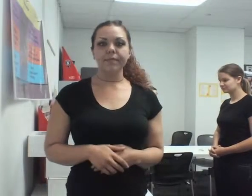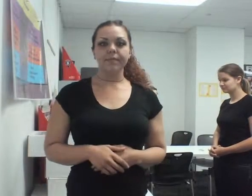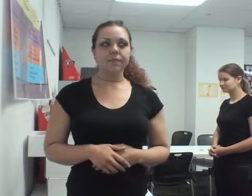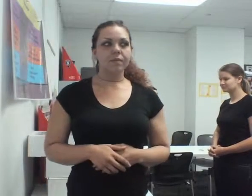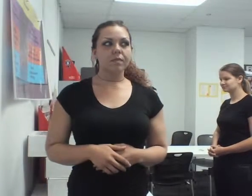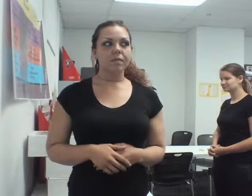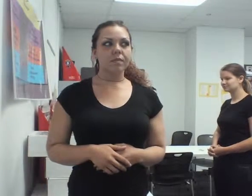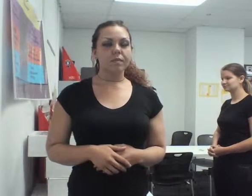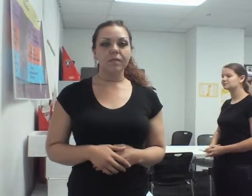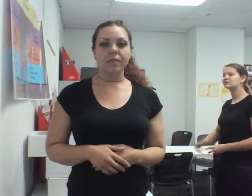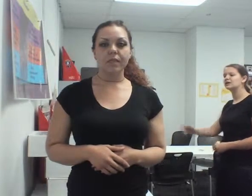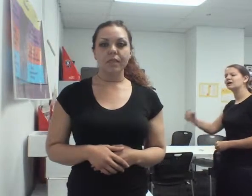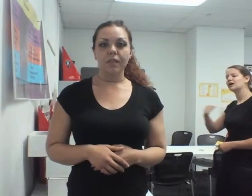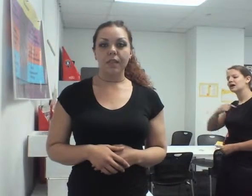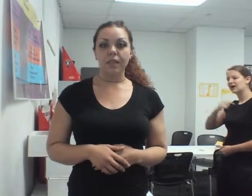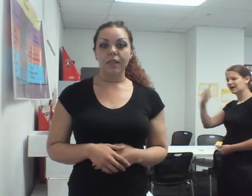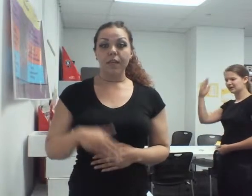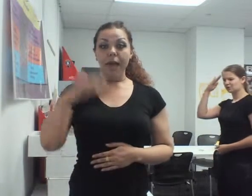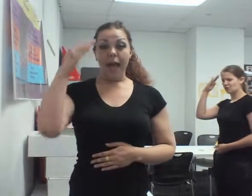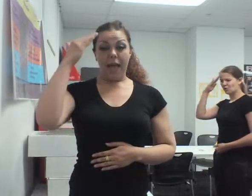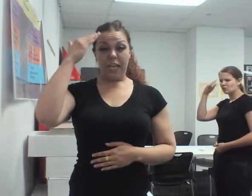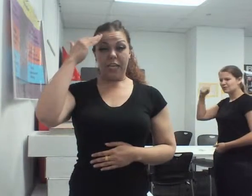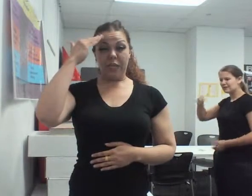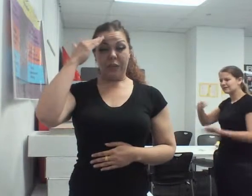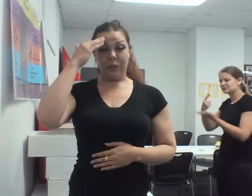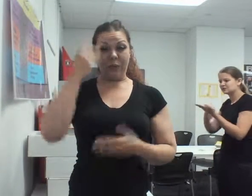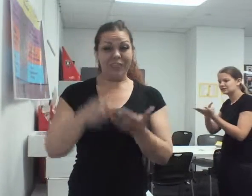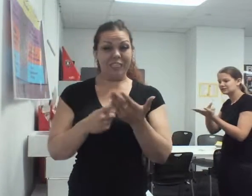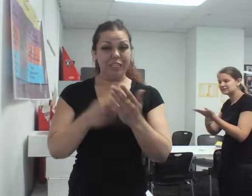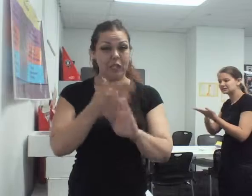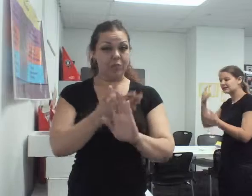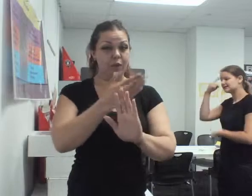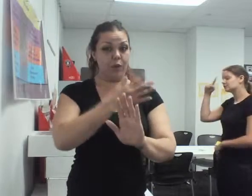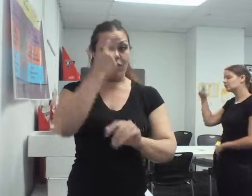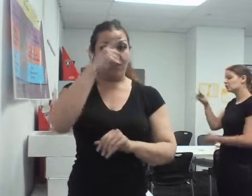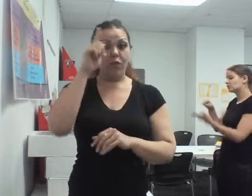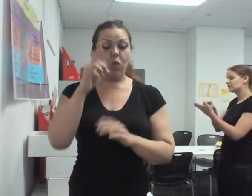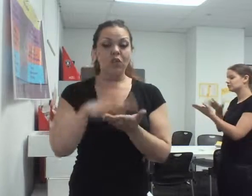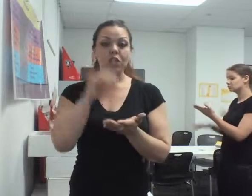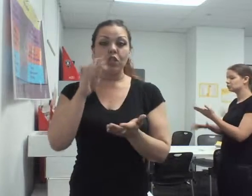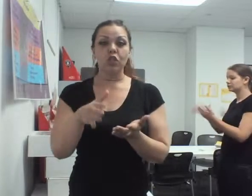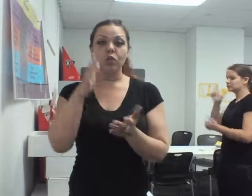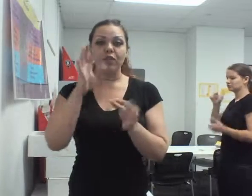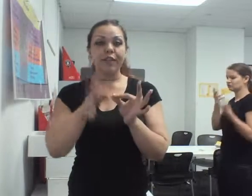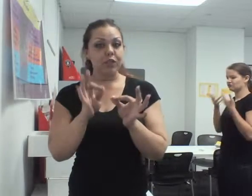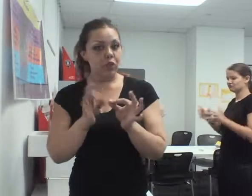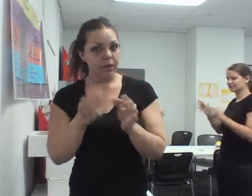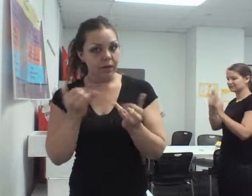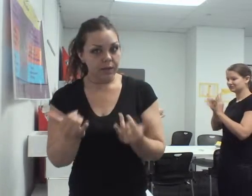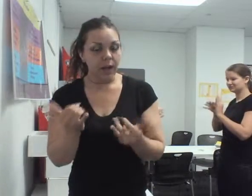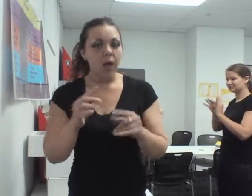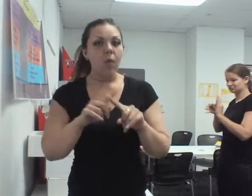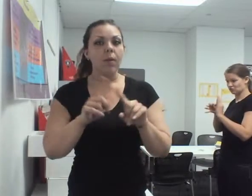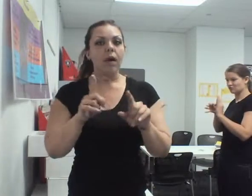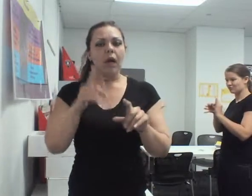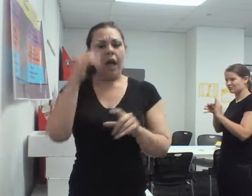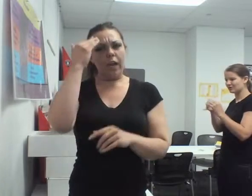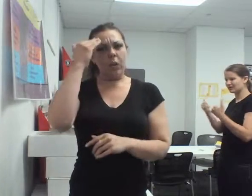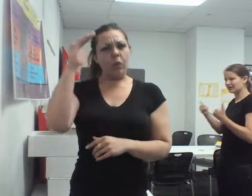this is, I know that this was covered for those students who are already interpreting. I don't know that this was covered for you